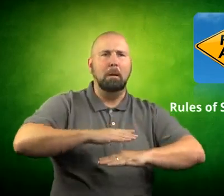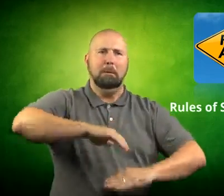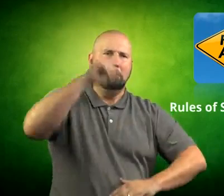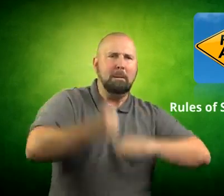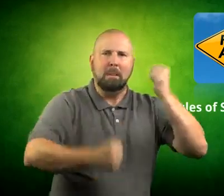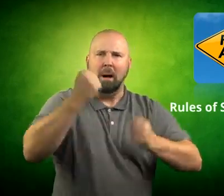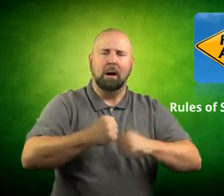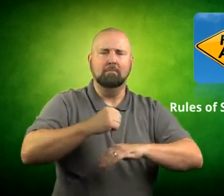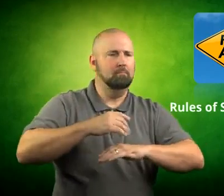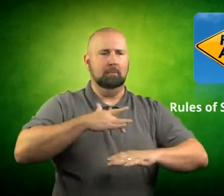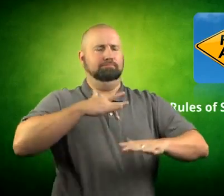shirt tail.